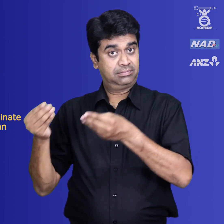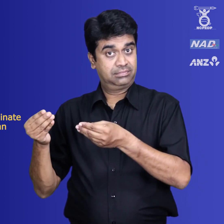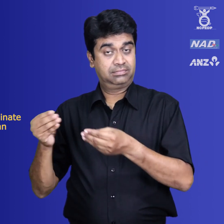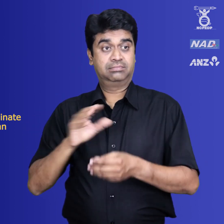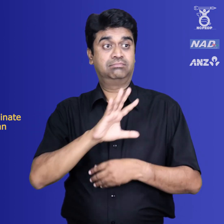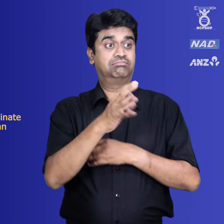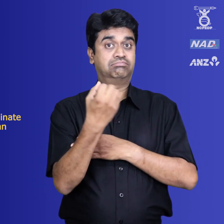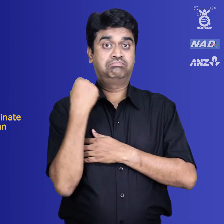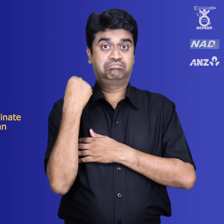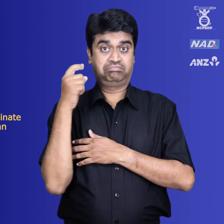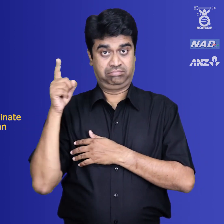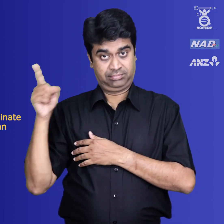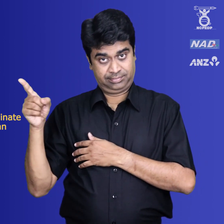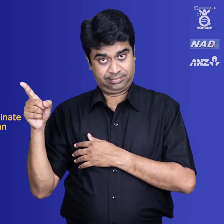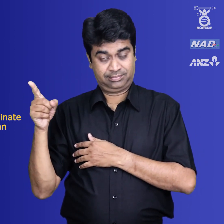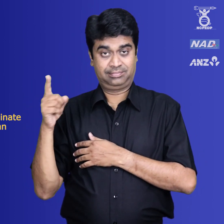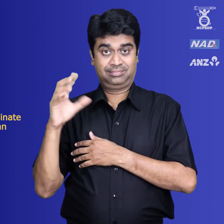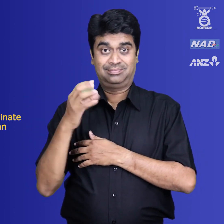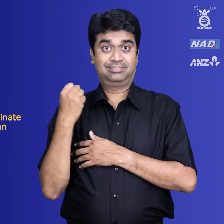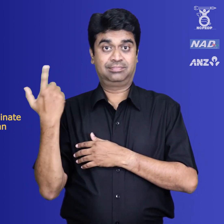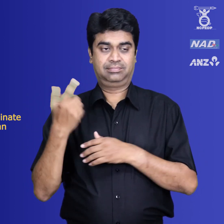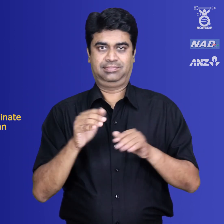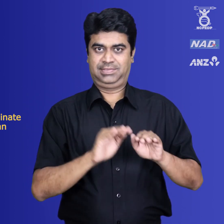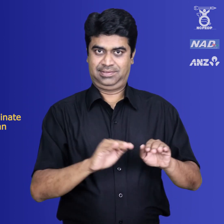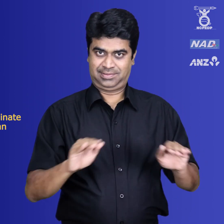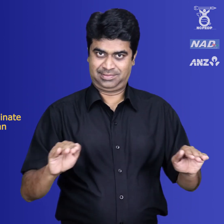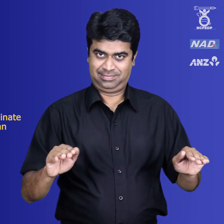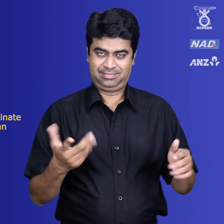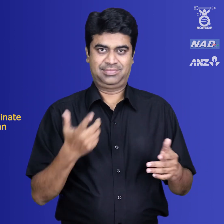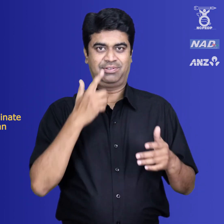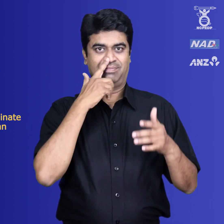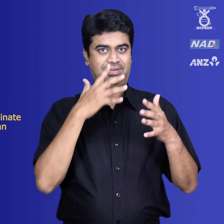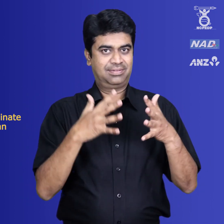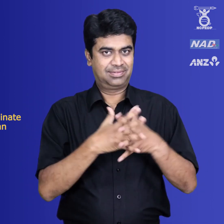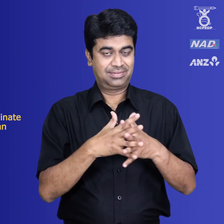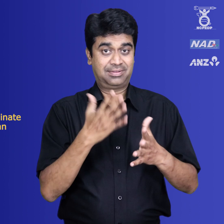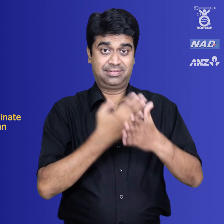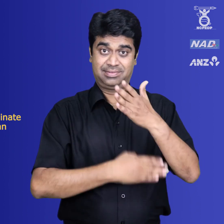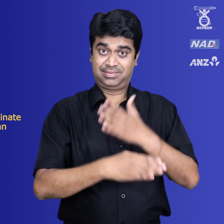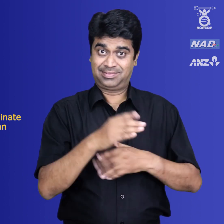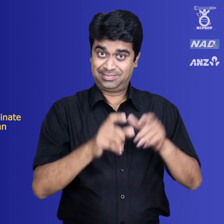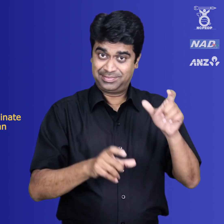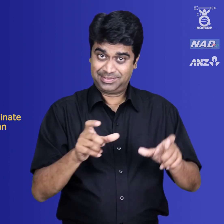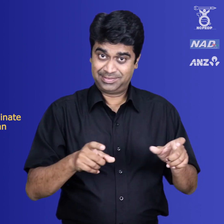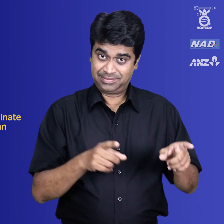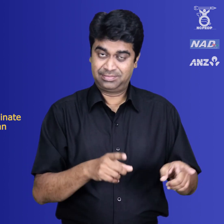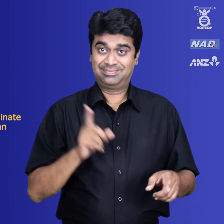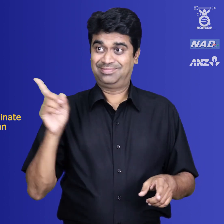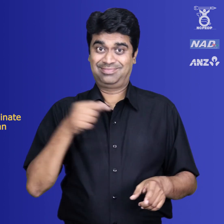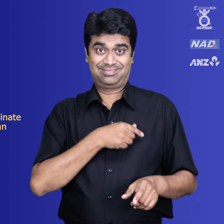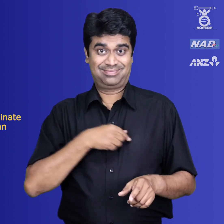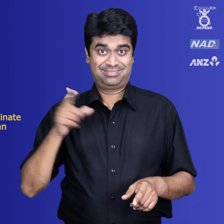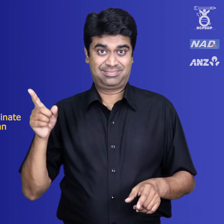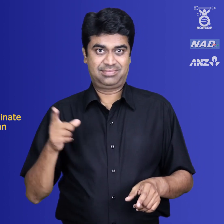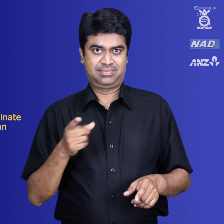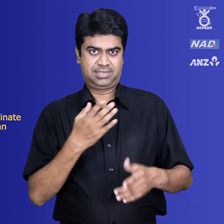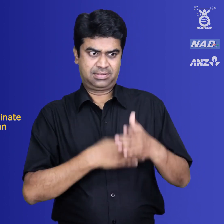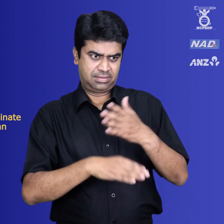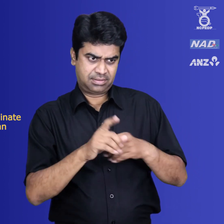Being in a position to dominate the will of a child or woman with disability and uses that